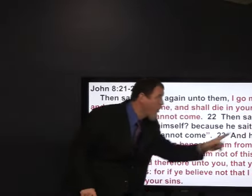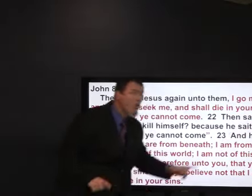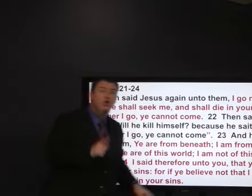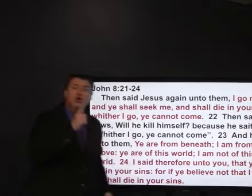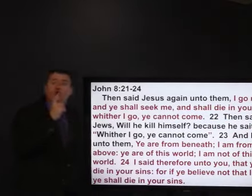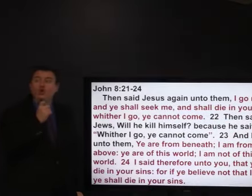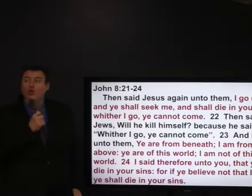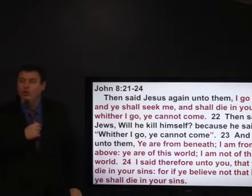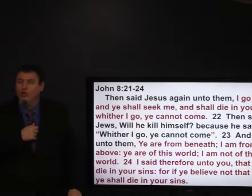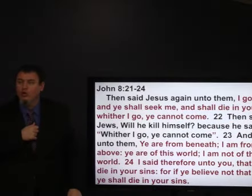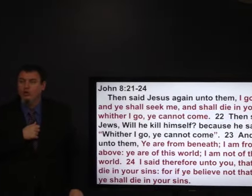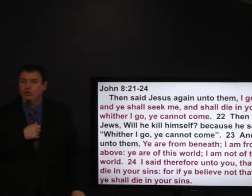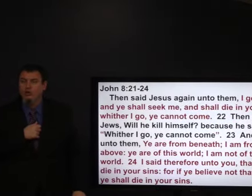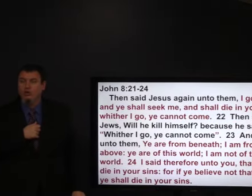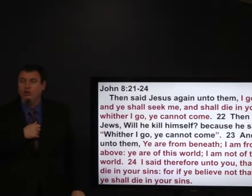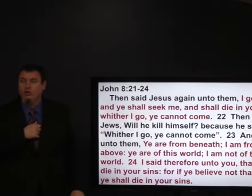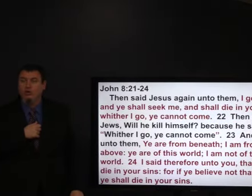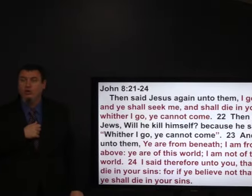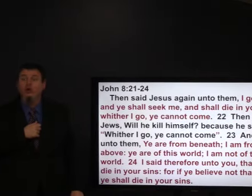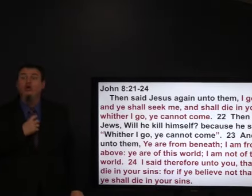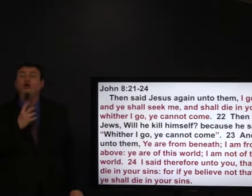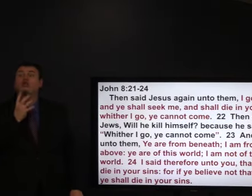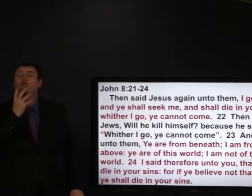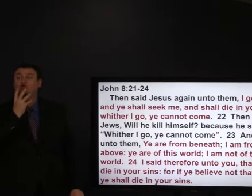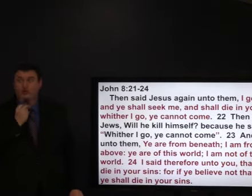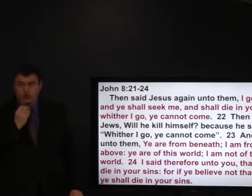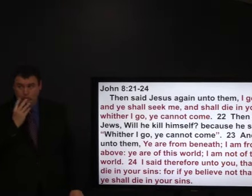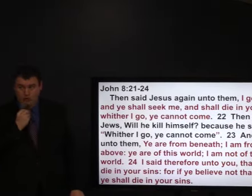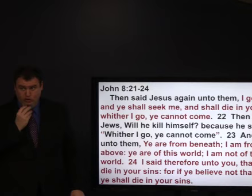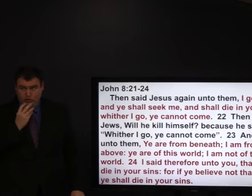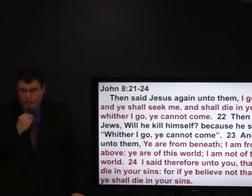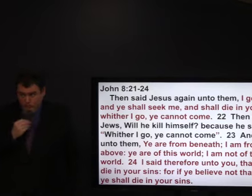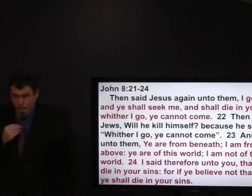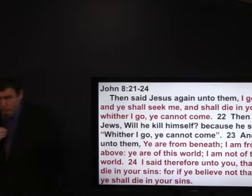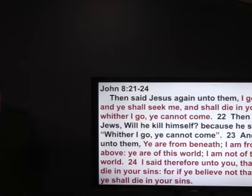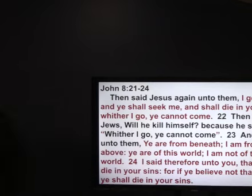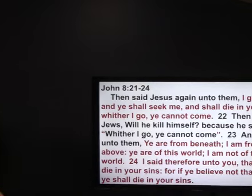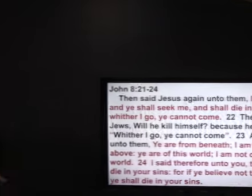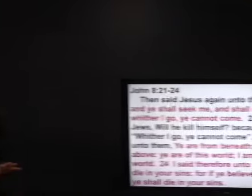Then said the Jews. Who? The Jews.